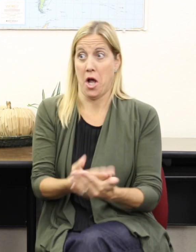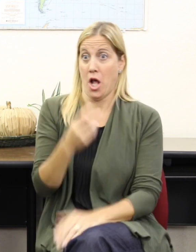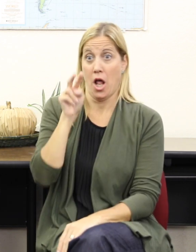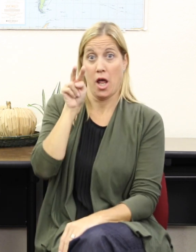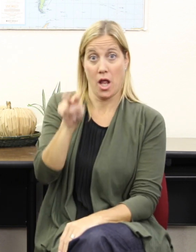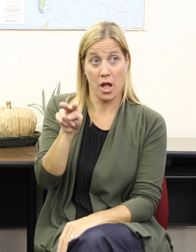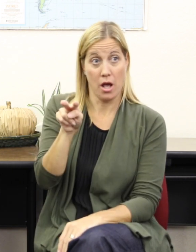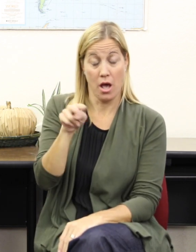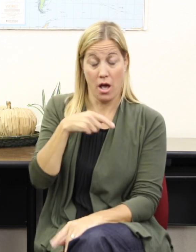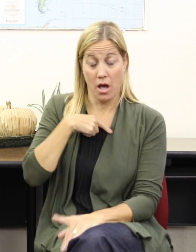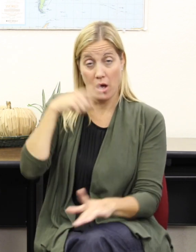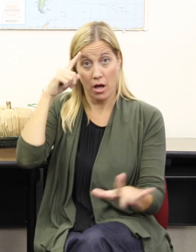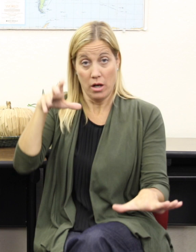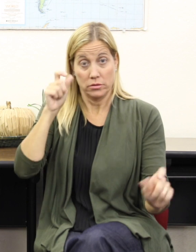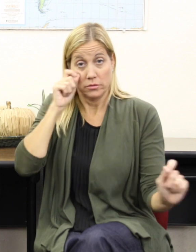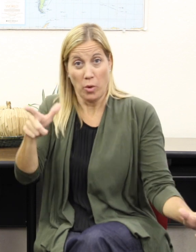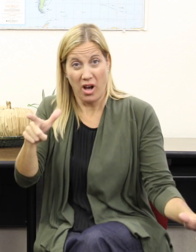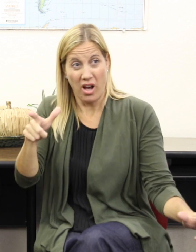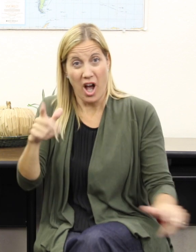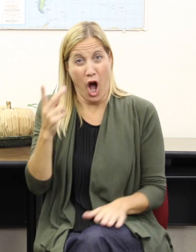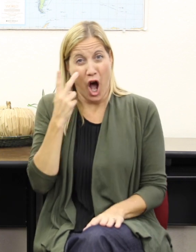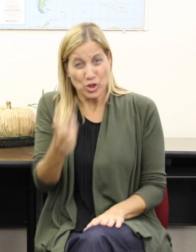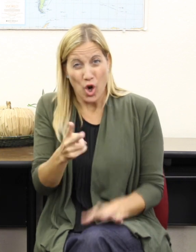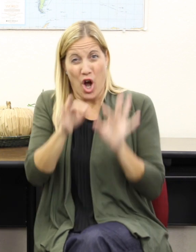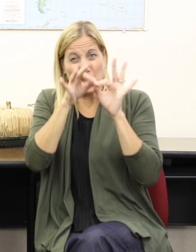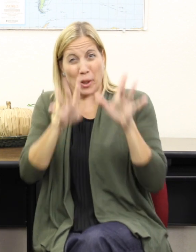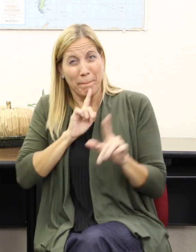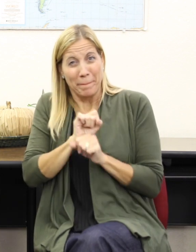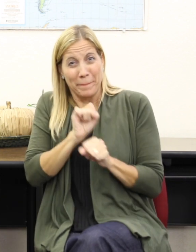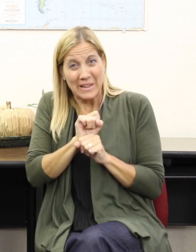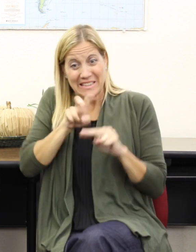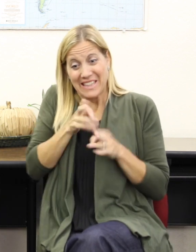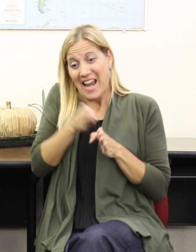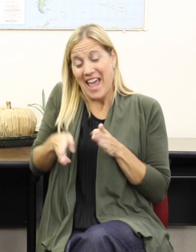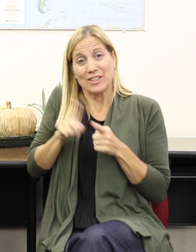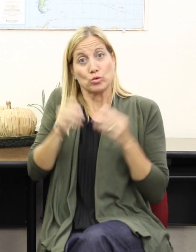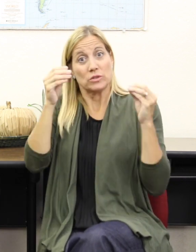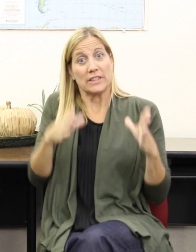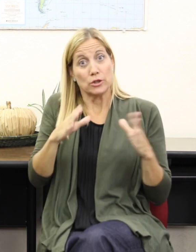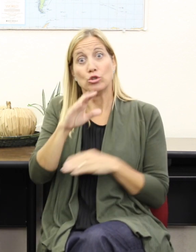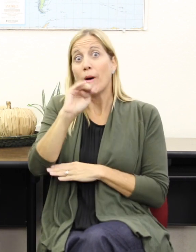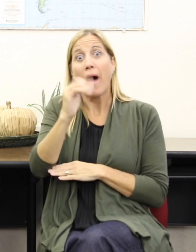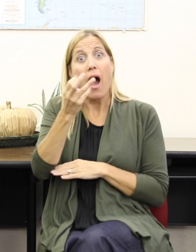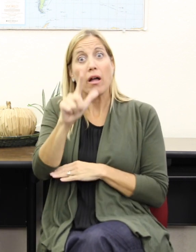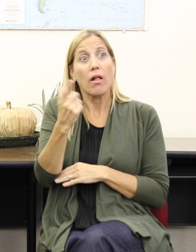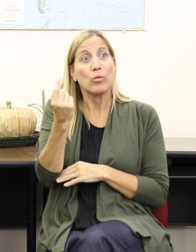got surprised because I saw the interpreter sitting next to the teacher and Michael, he was in front of them.